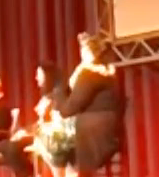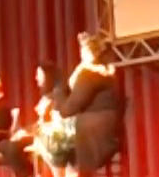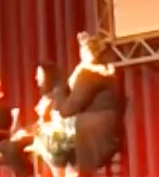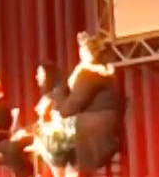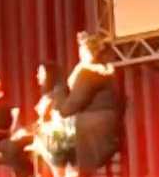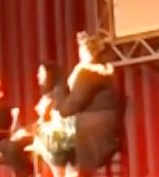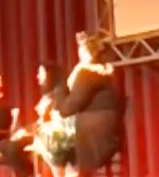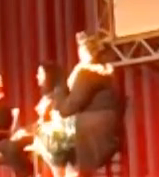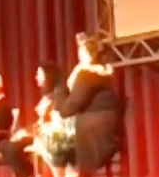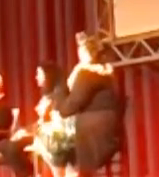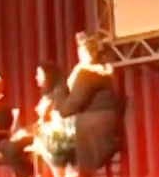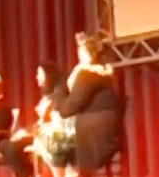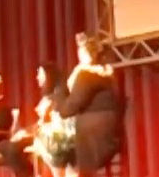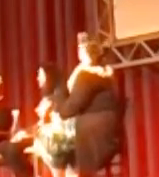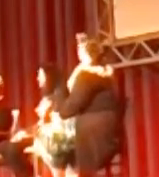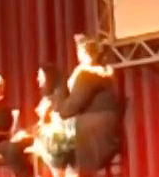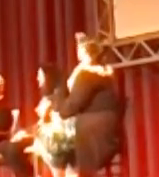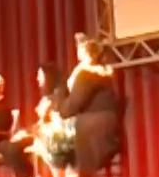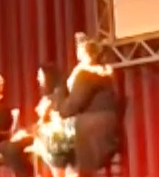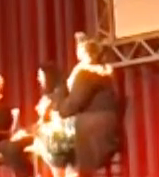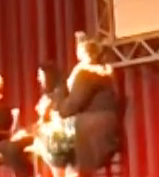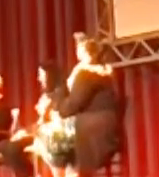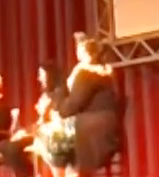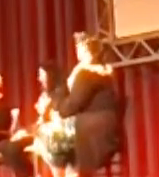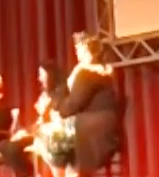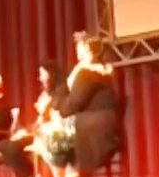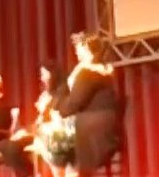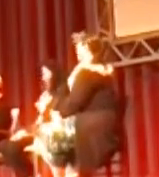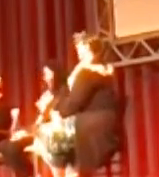So that's been really satisfying.